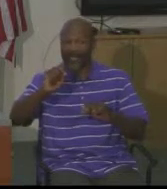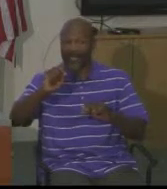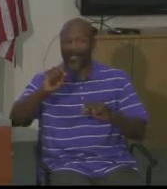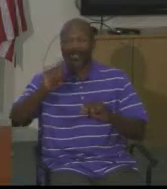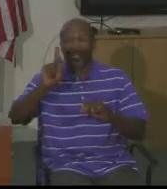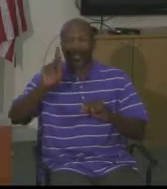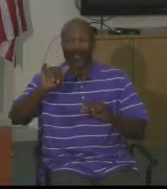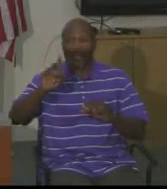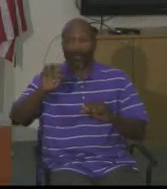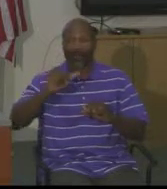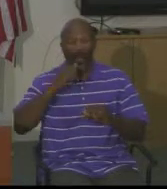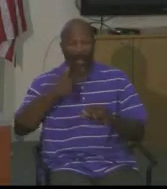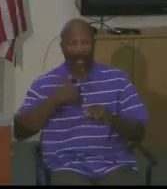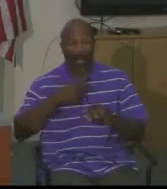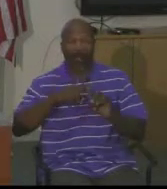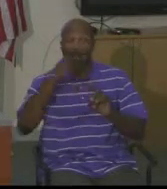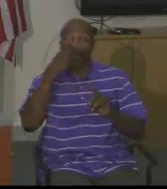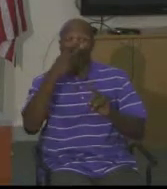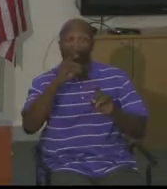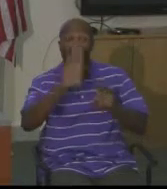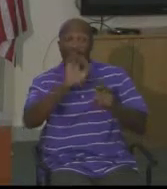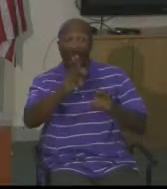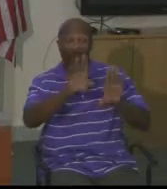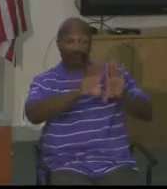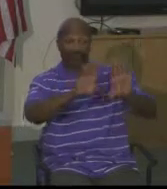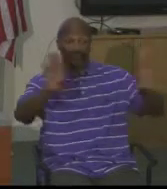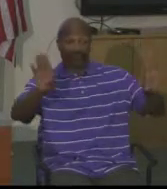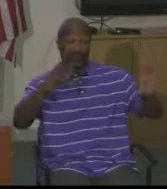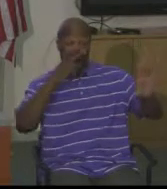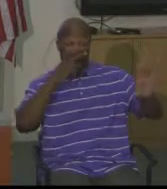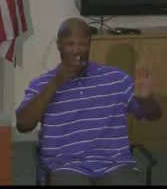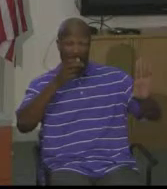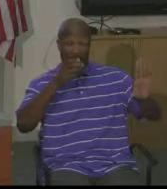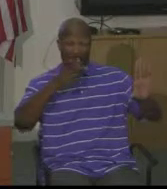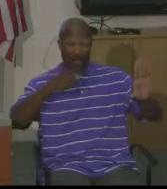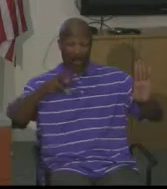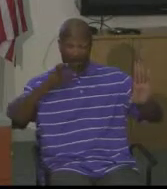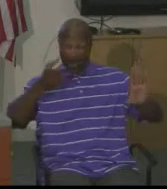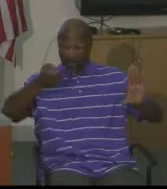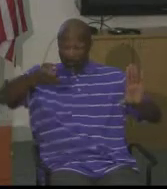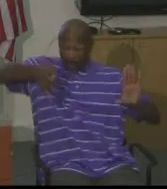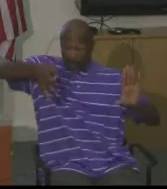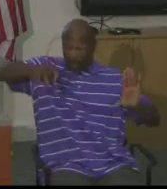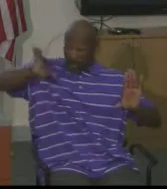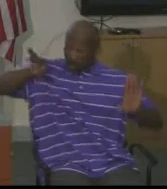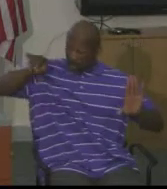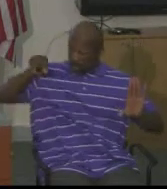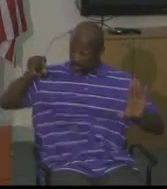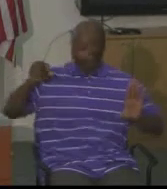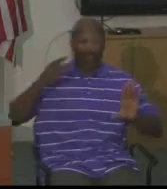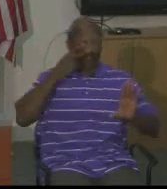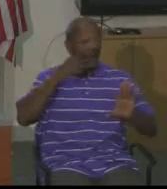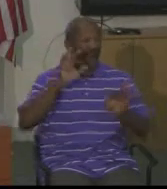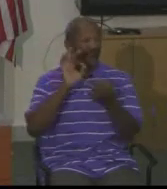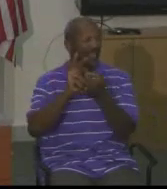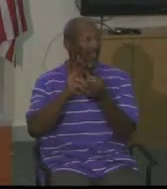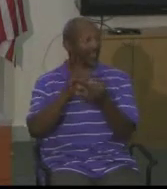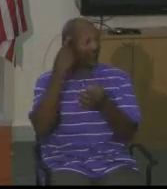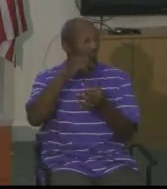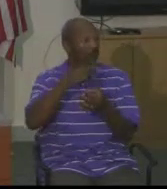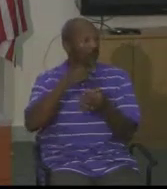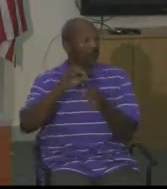at the back of the chassis and if you see a very large hole for the keyboard, it's an AT keyboard. It's an AT